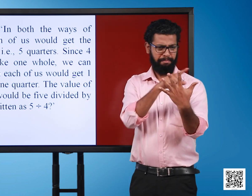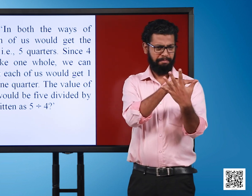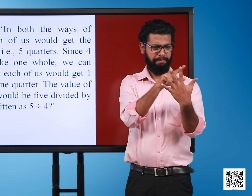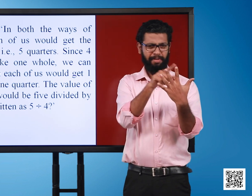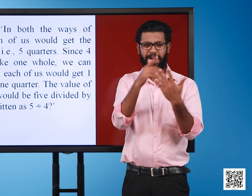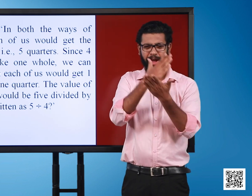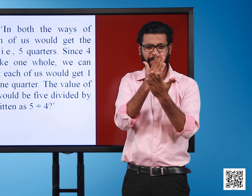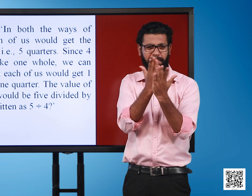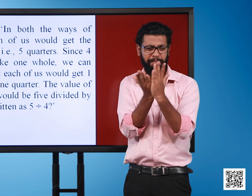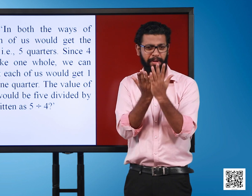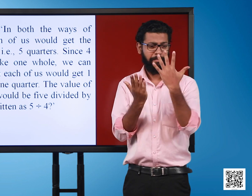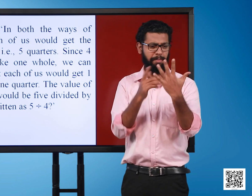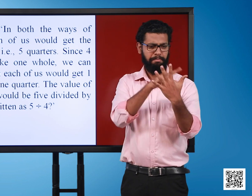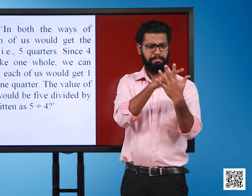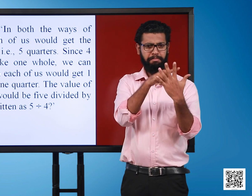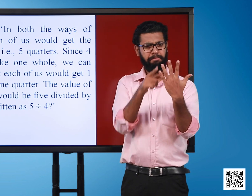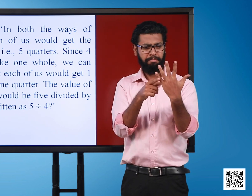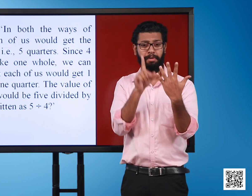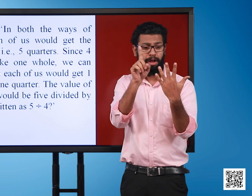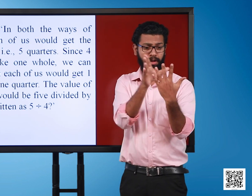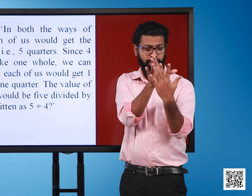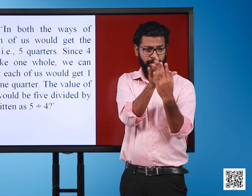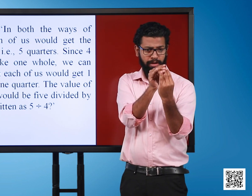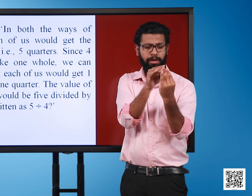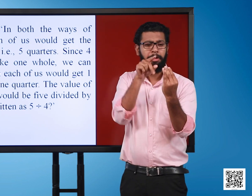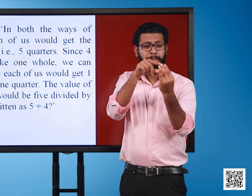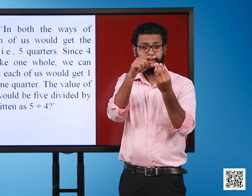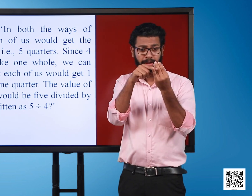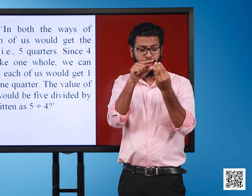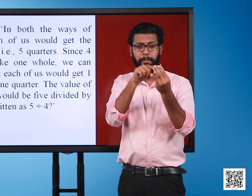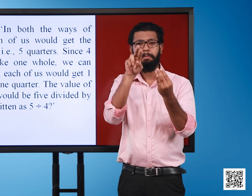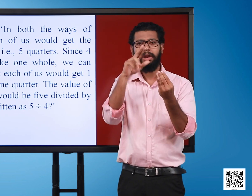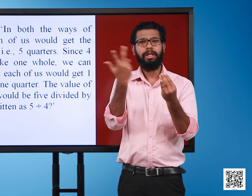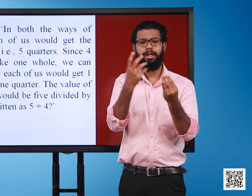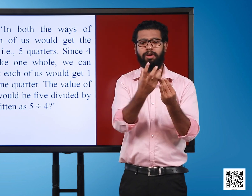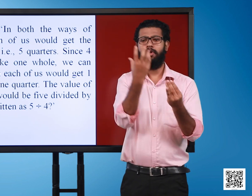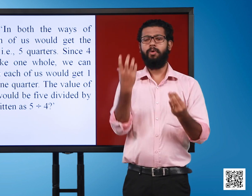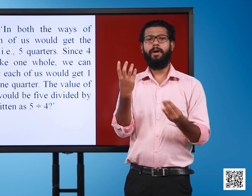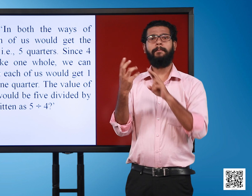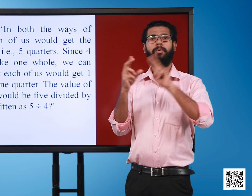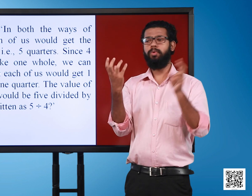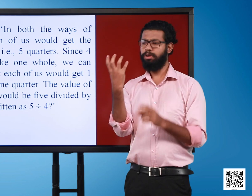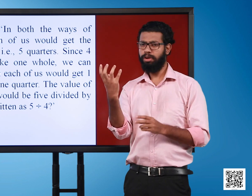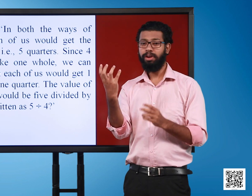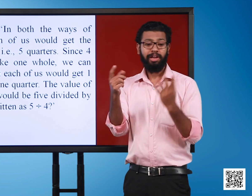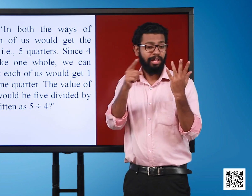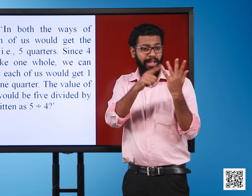Since 4 quarters make 1 whole, we can also say that each of us would get 1 whole and 1 quarter.